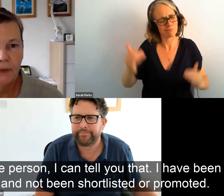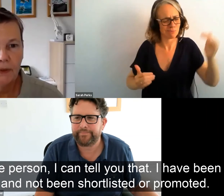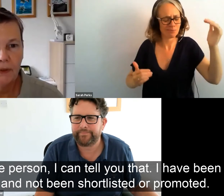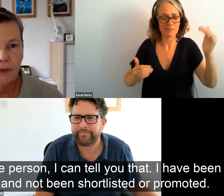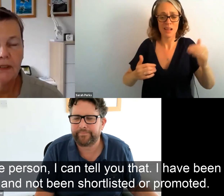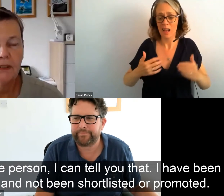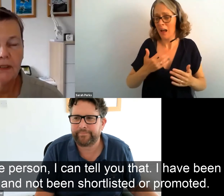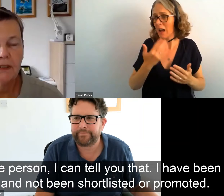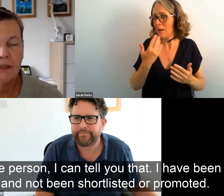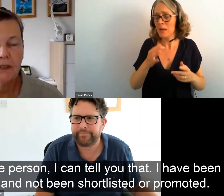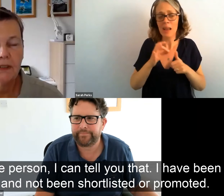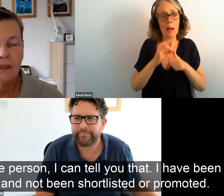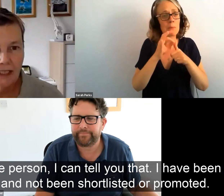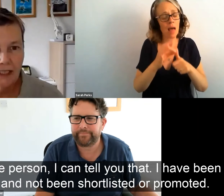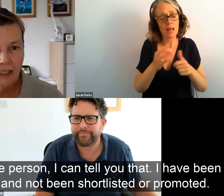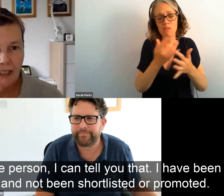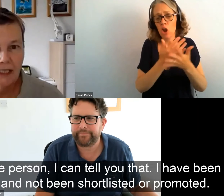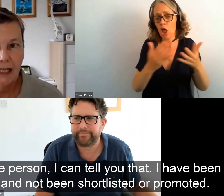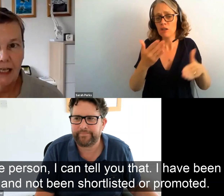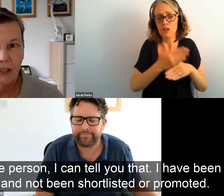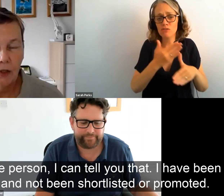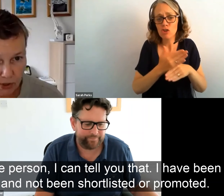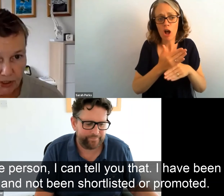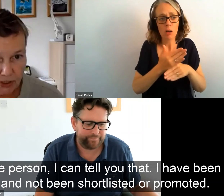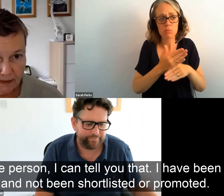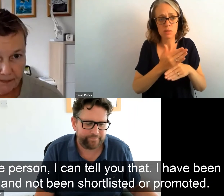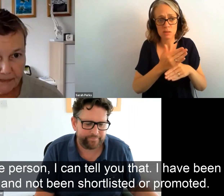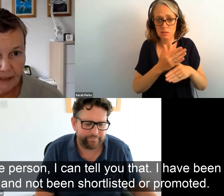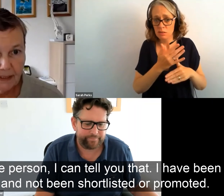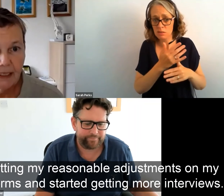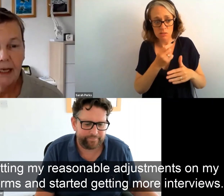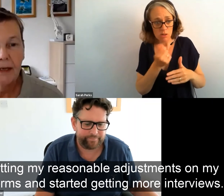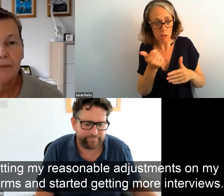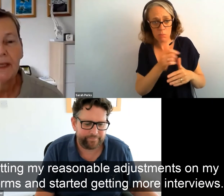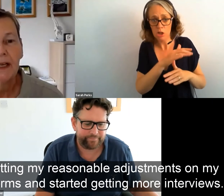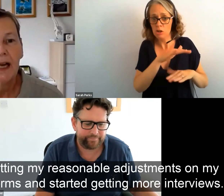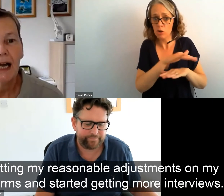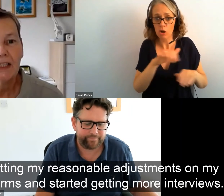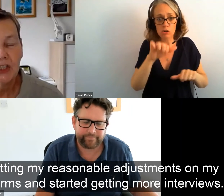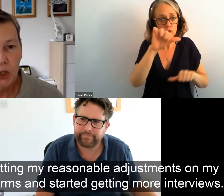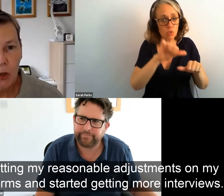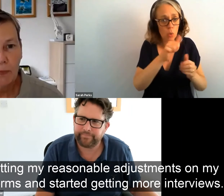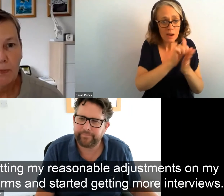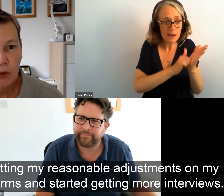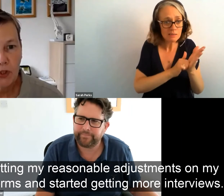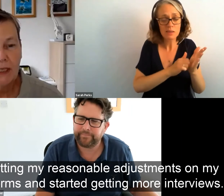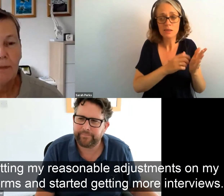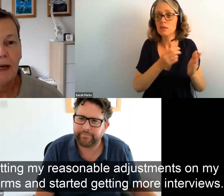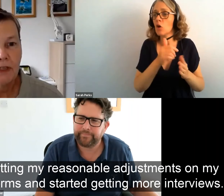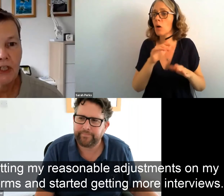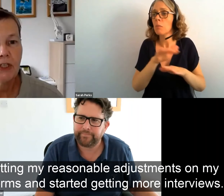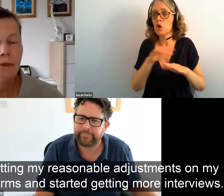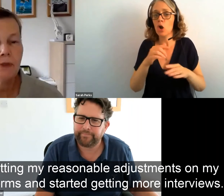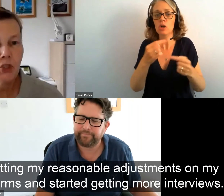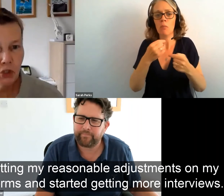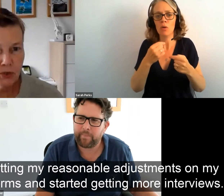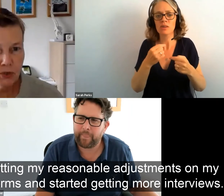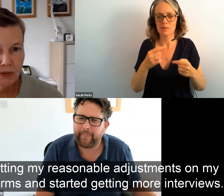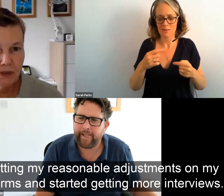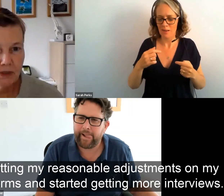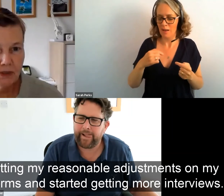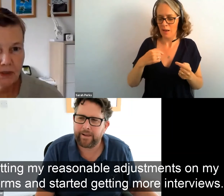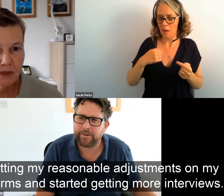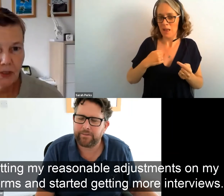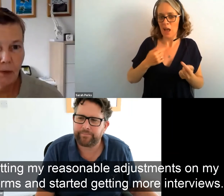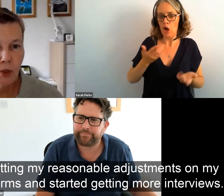not been shortlisted, not been appointed. I stopped putting my reasonable